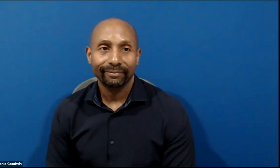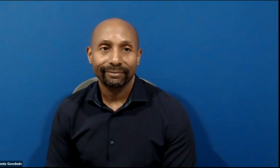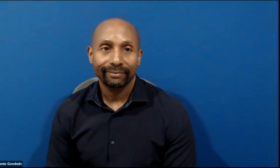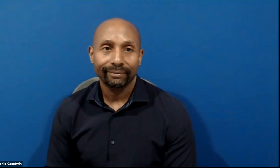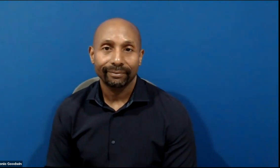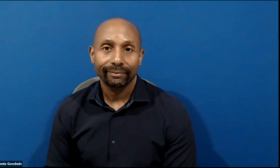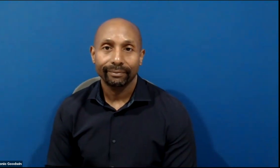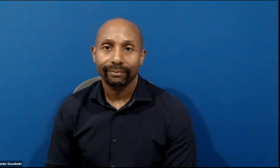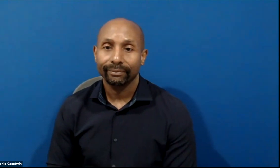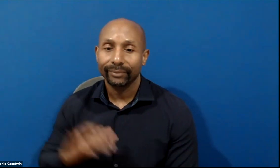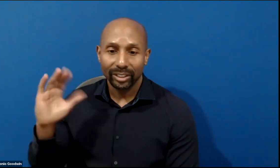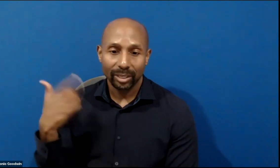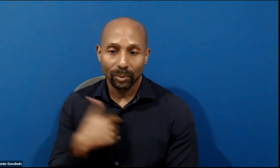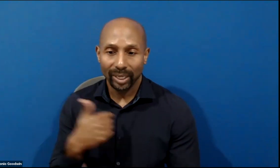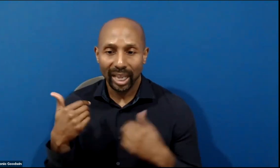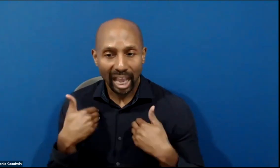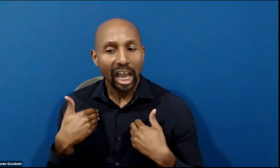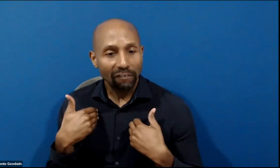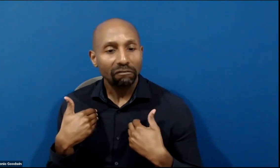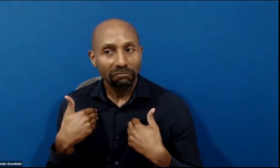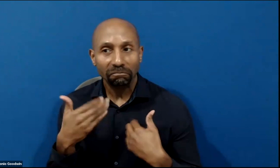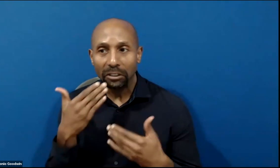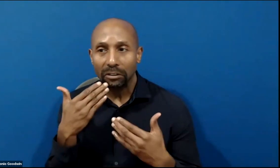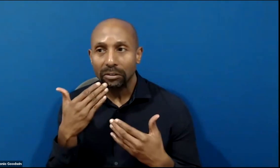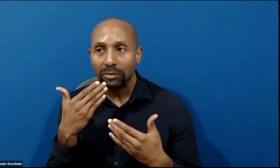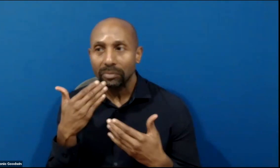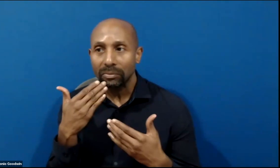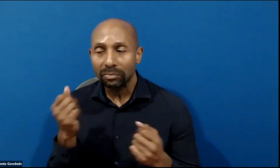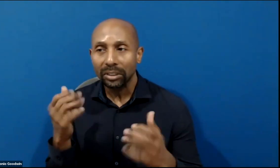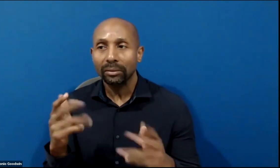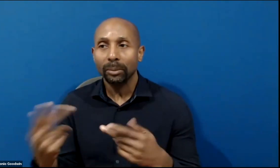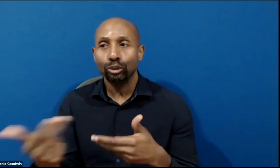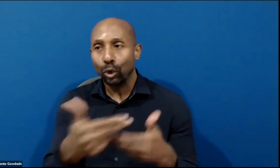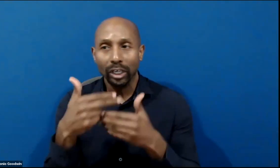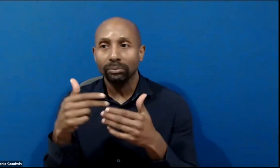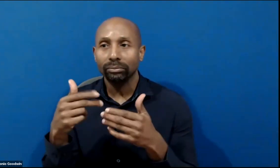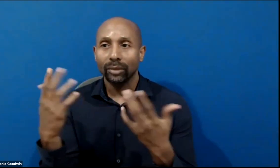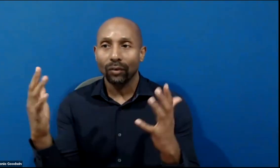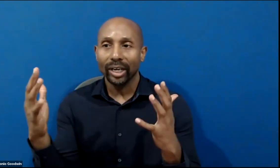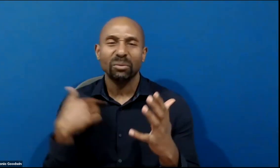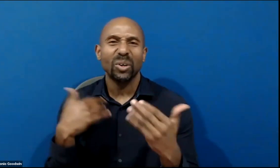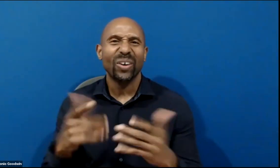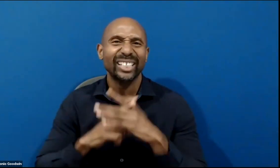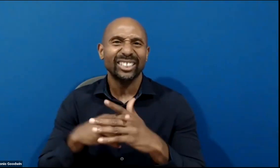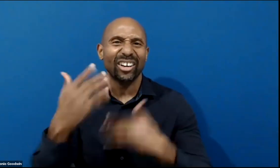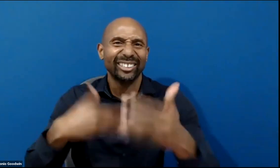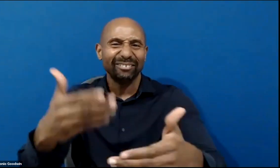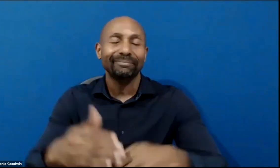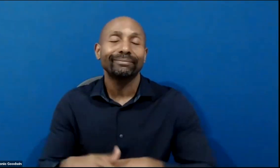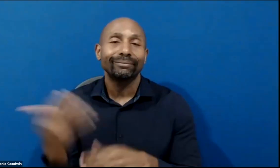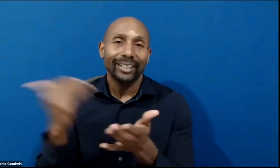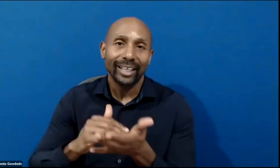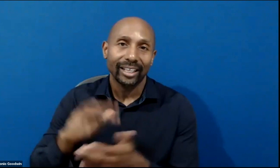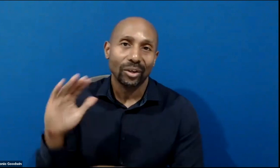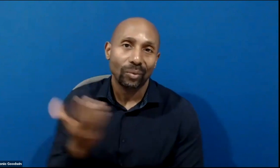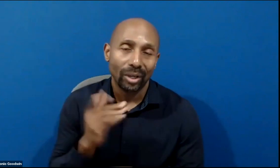And it looks like we have a good bit of people joining us already, so we can go ahead and get started. Once again, welcome to